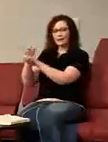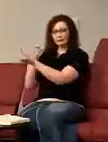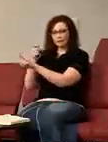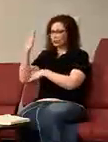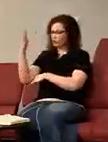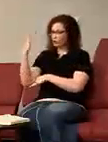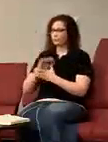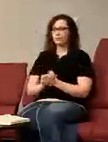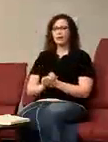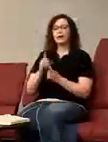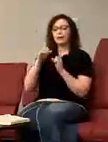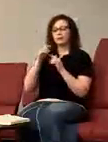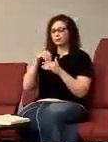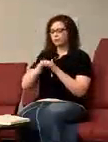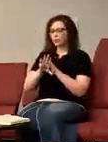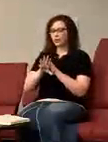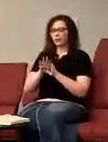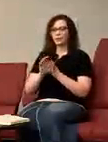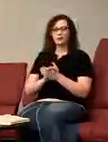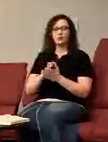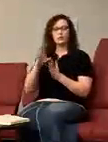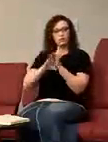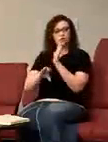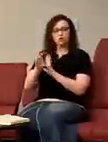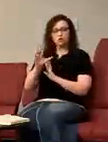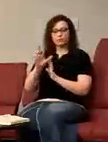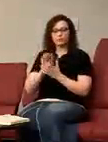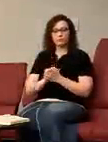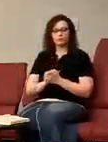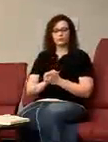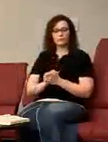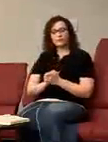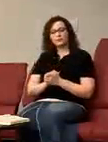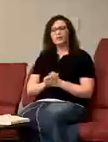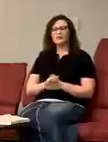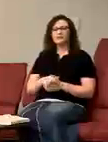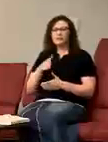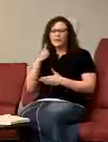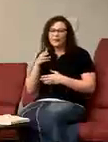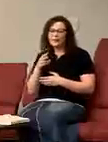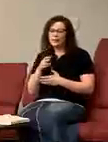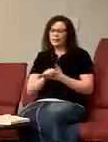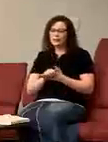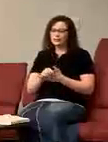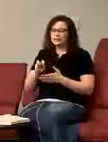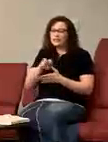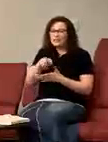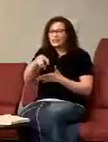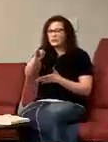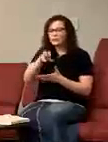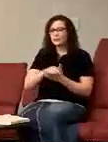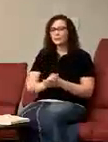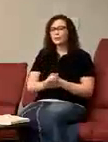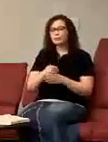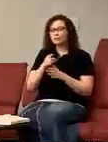3. And it says, now the serpent was more subtle than any beast of the field. What does the word subtle